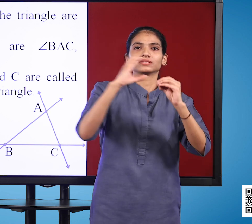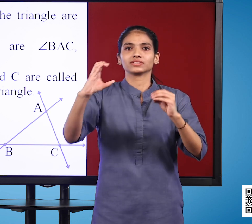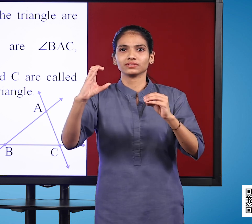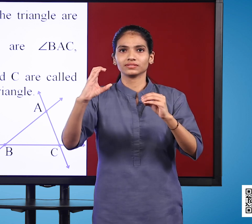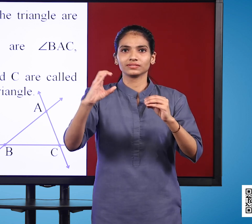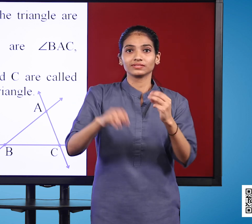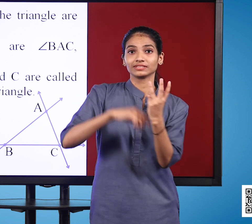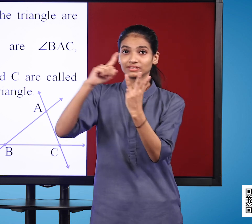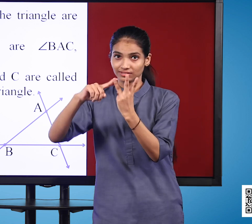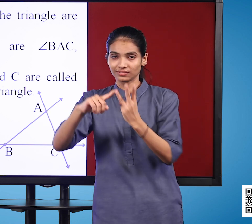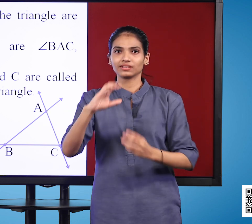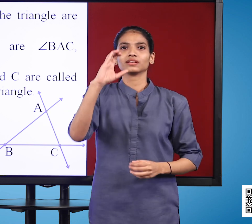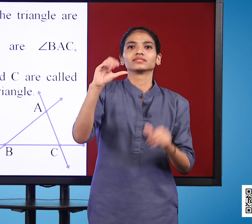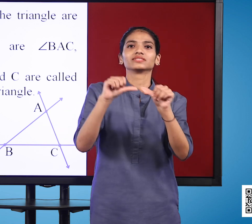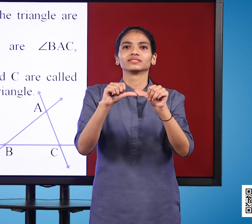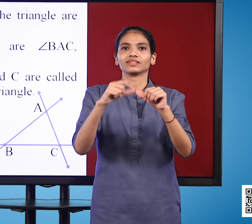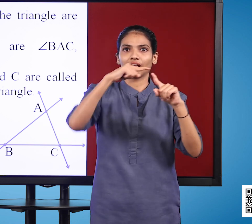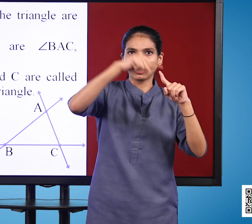BC, and CA.